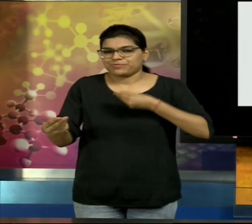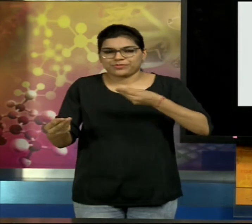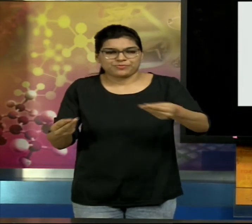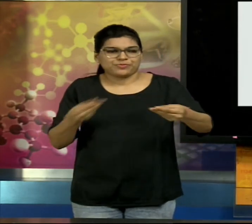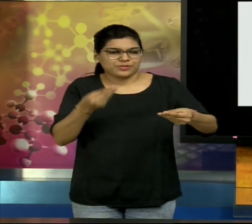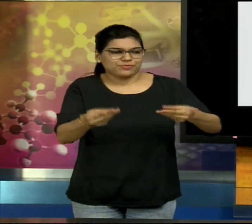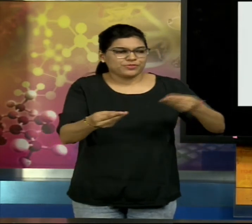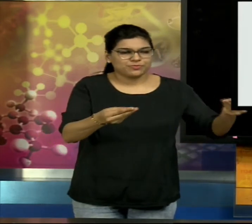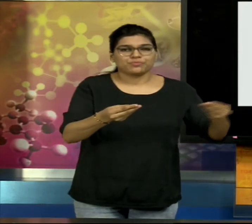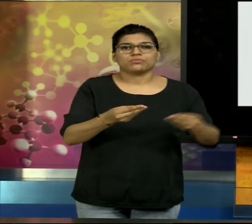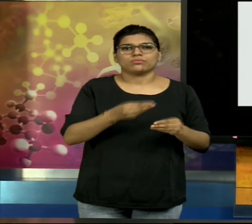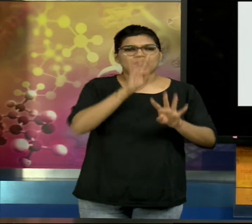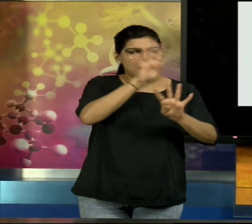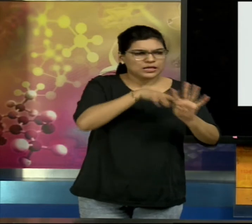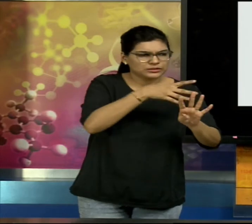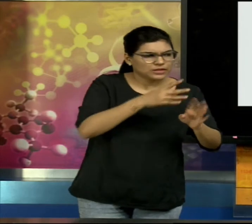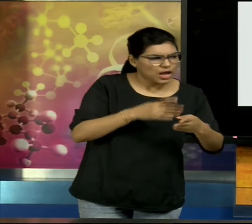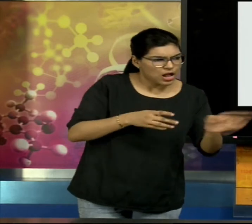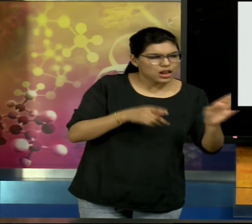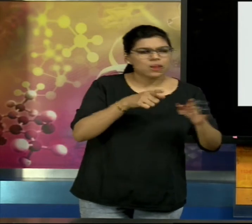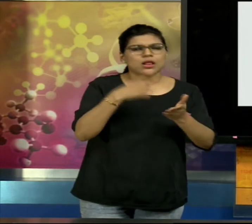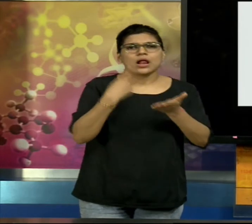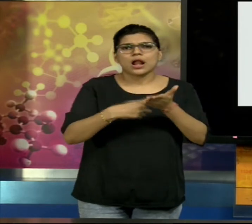At cooperative stores, we work in a team.